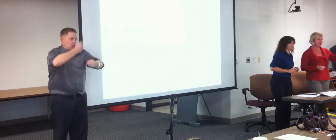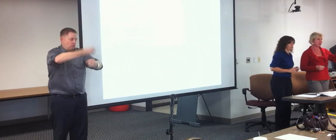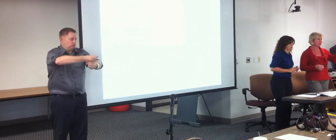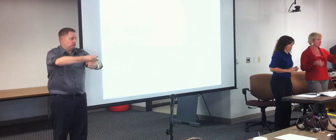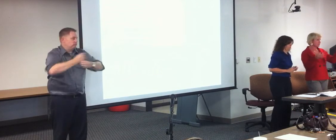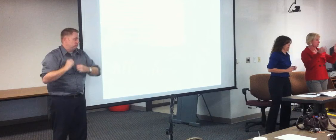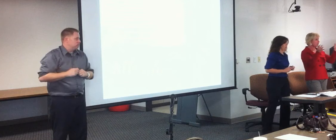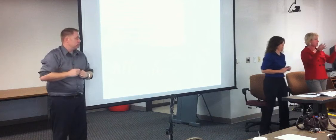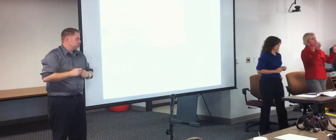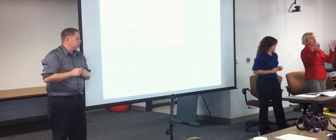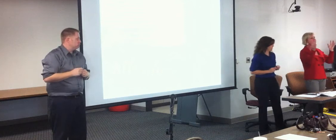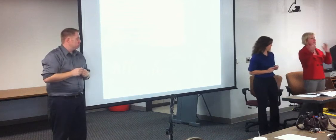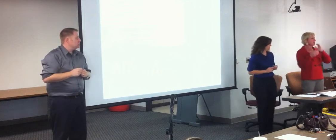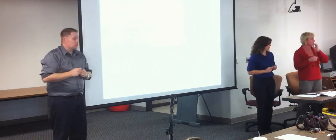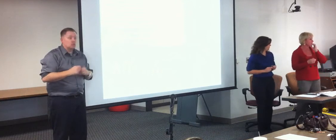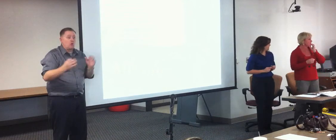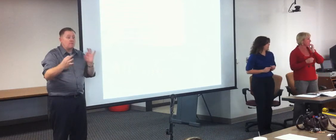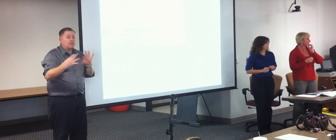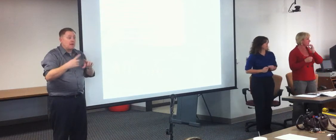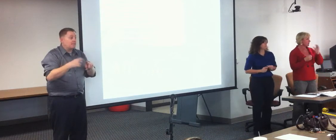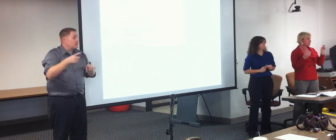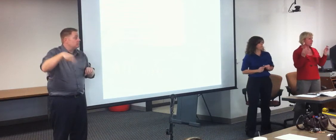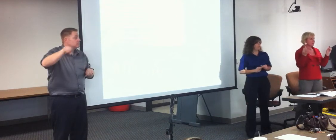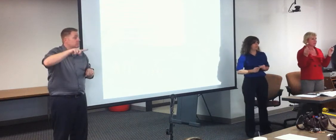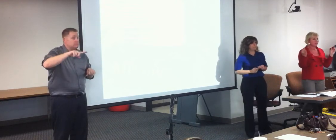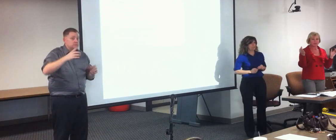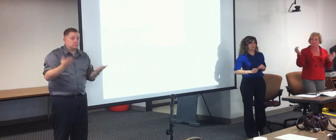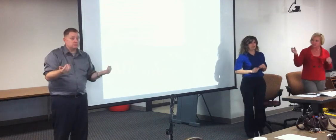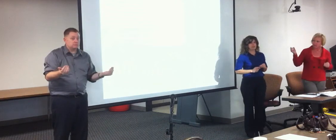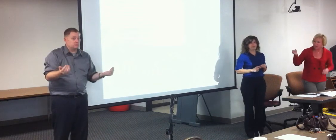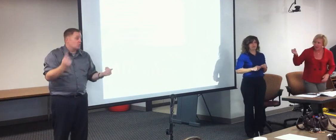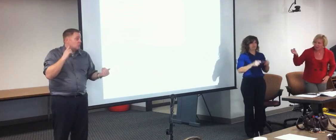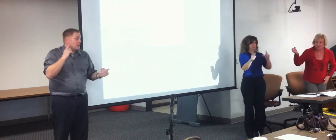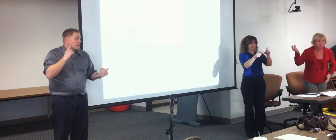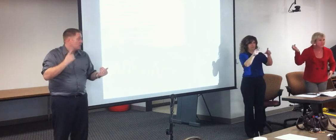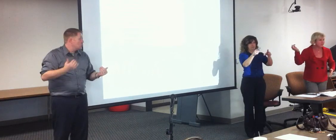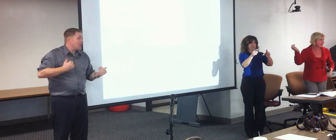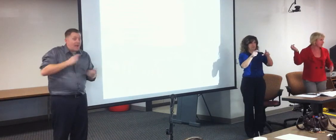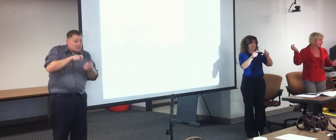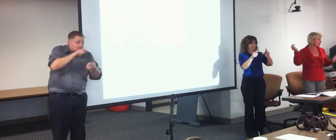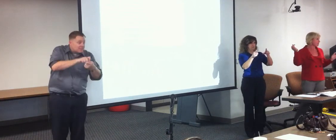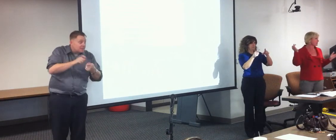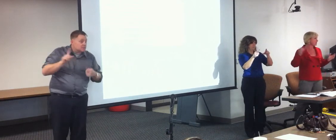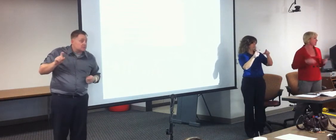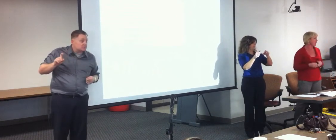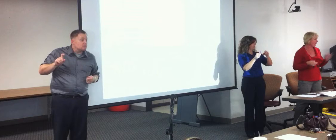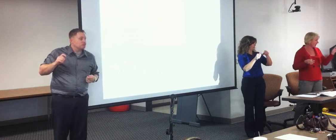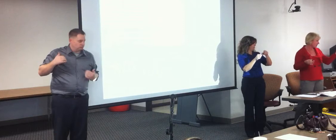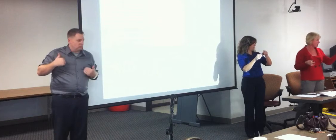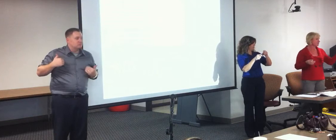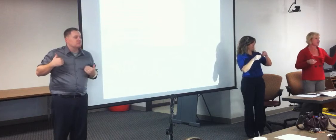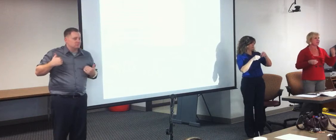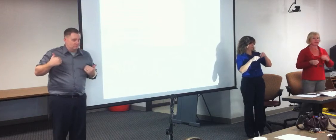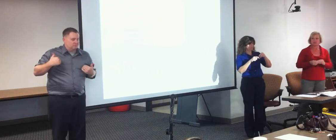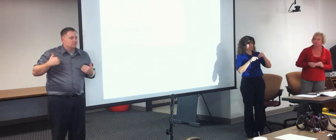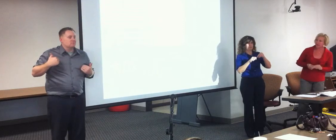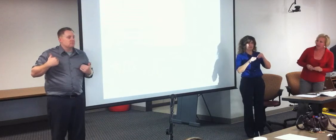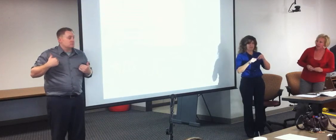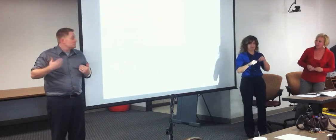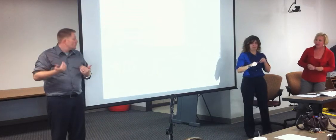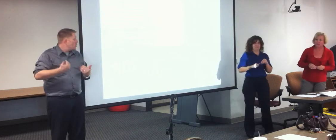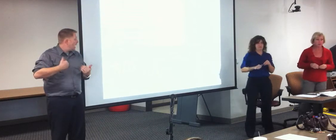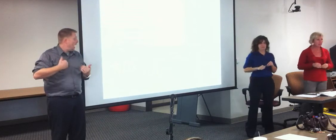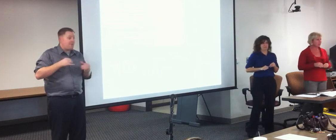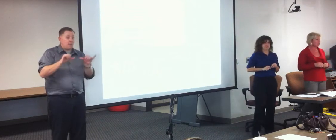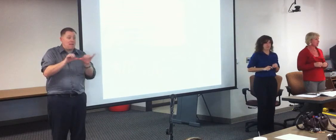Okay. So feedback from the group. Feedback, what'd you hear? Do we have specific? Yep. Yeah. Do